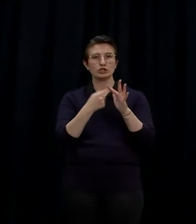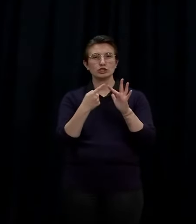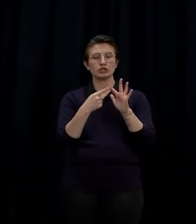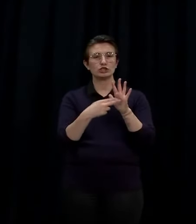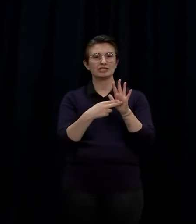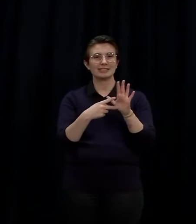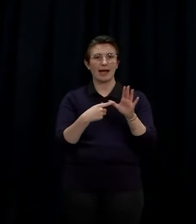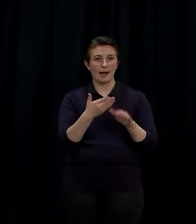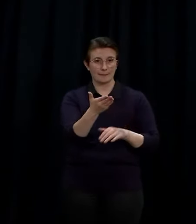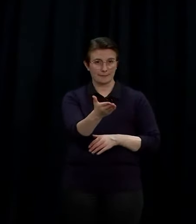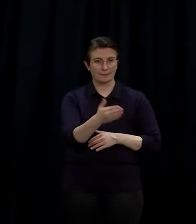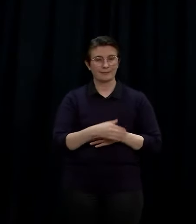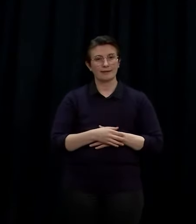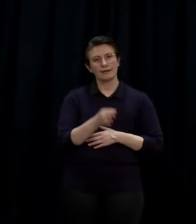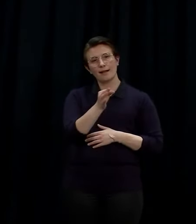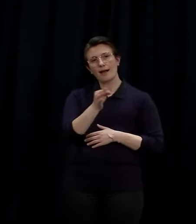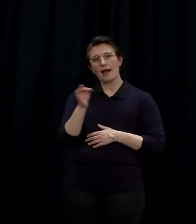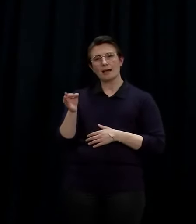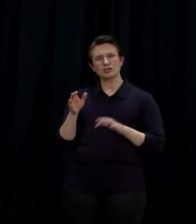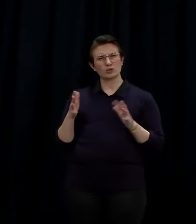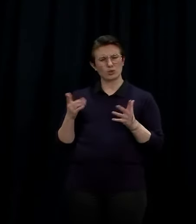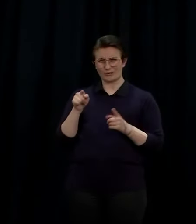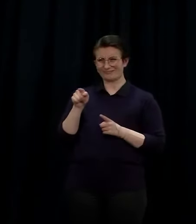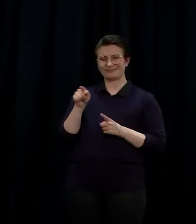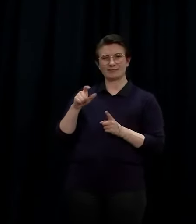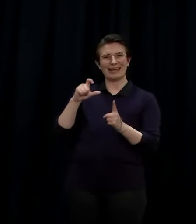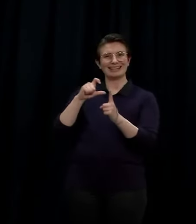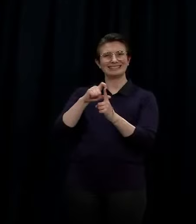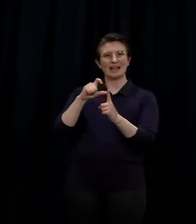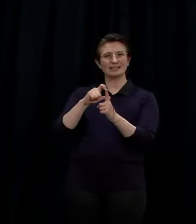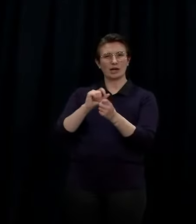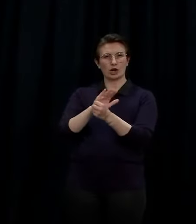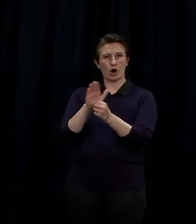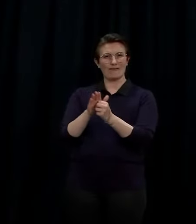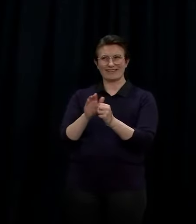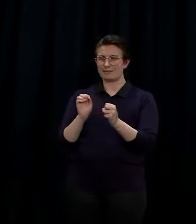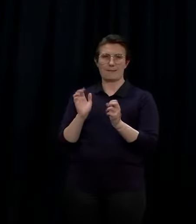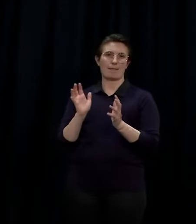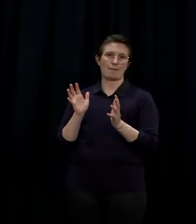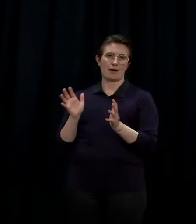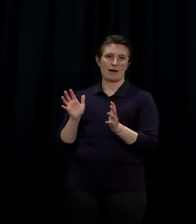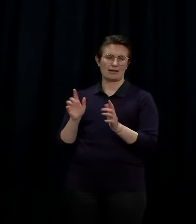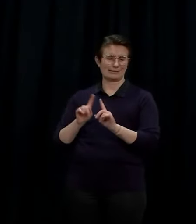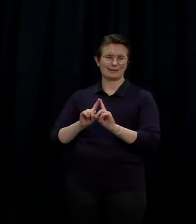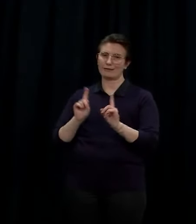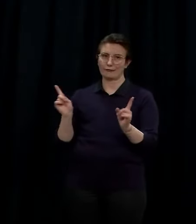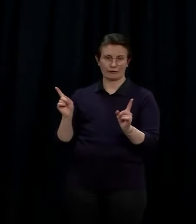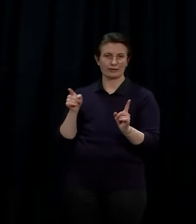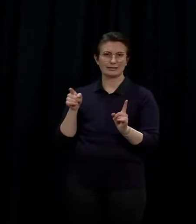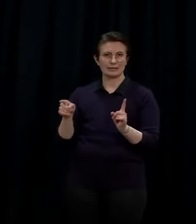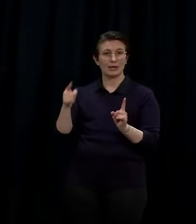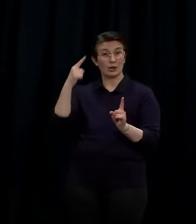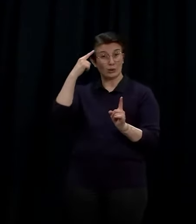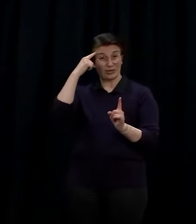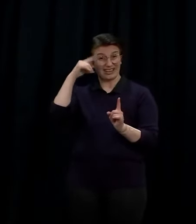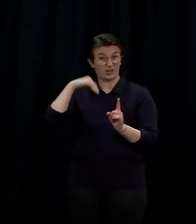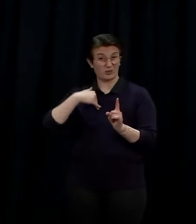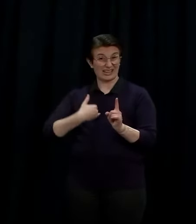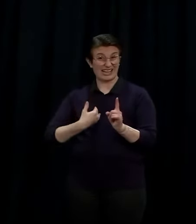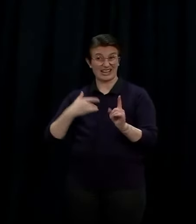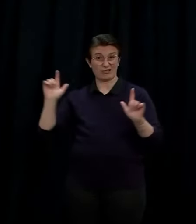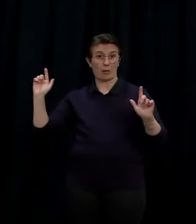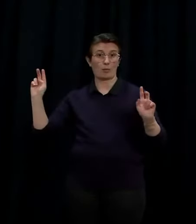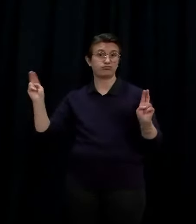us having to get closer to 0 cases before Auckland can come out of level 4? One of the things I want to